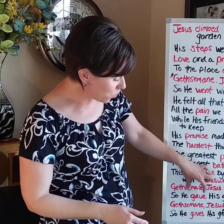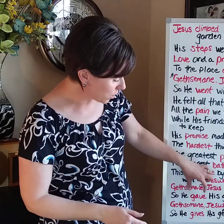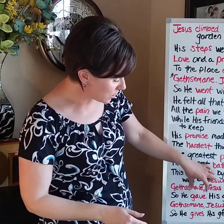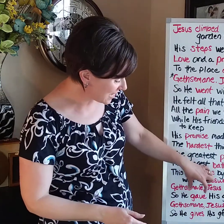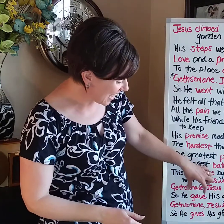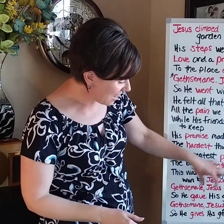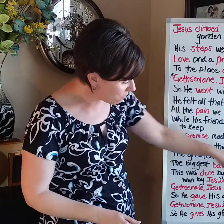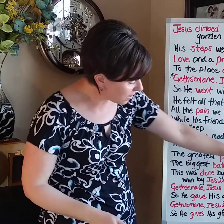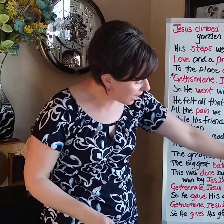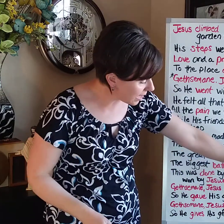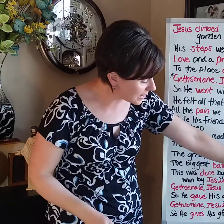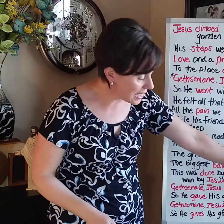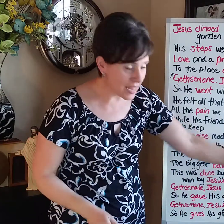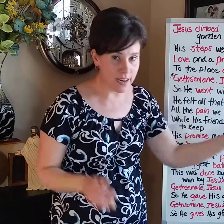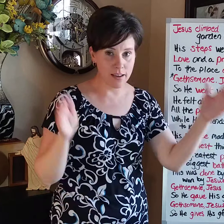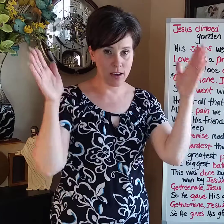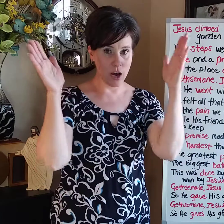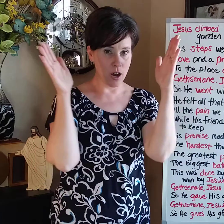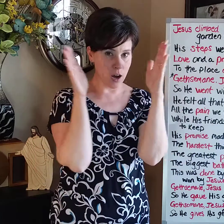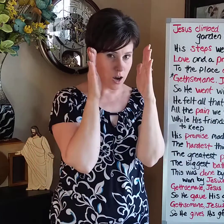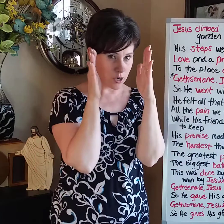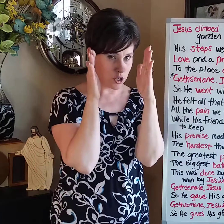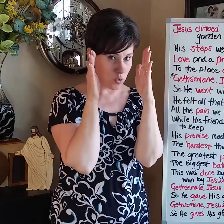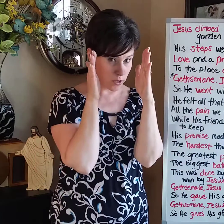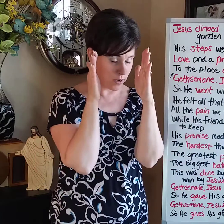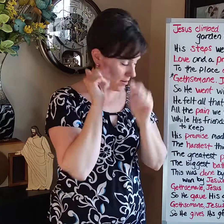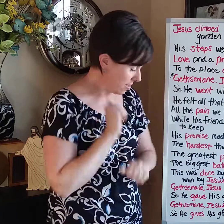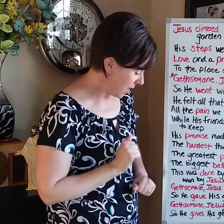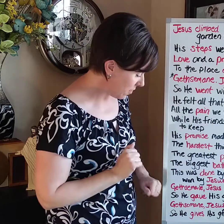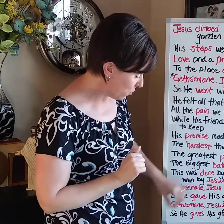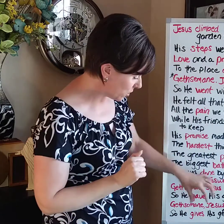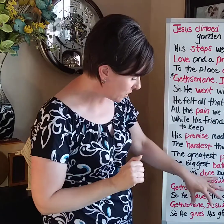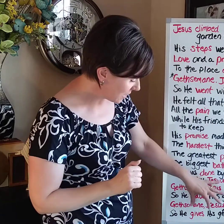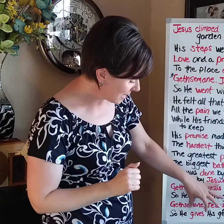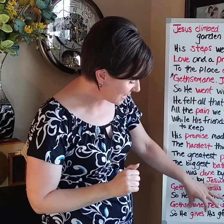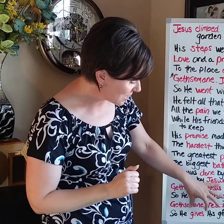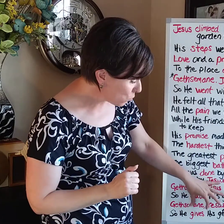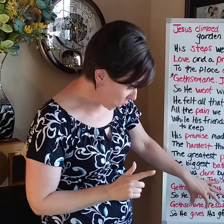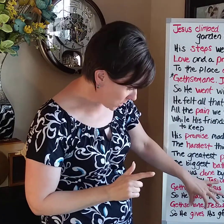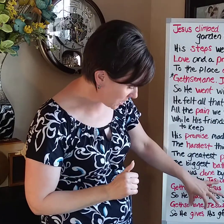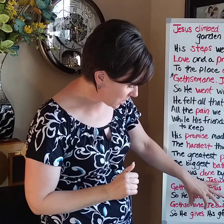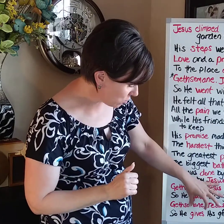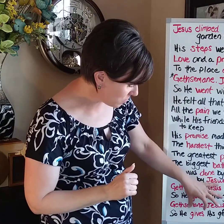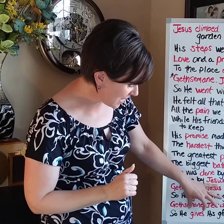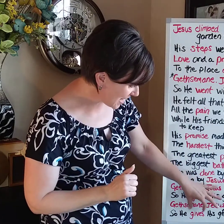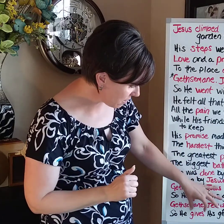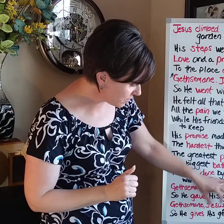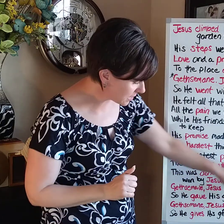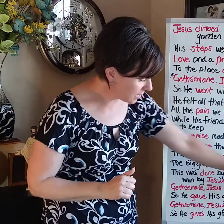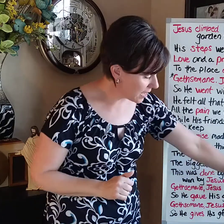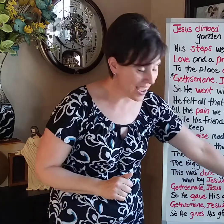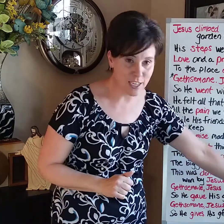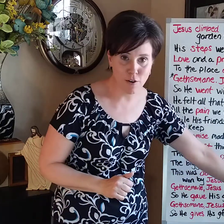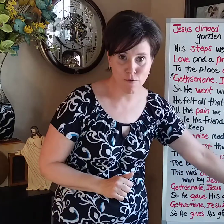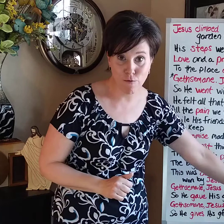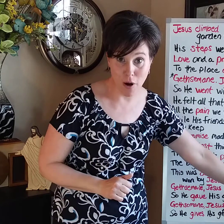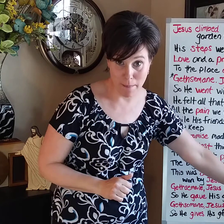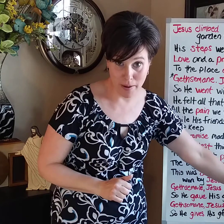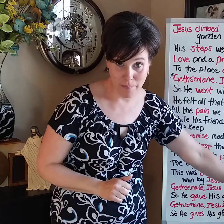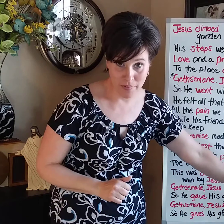words, gave and in, are shorter than the words, gives and from.